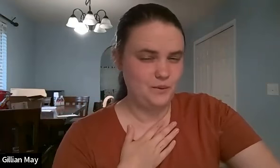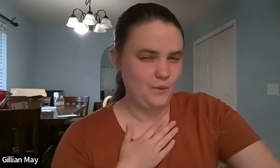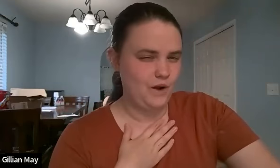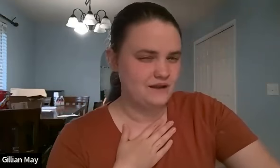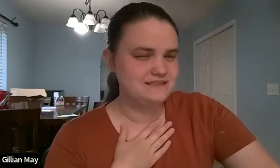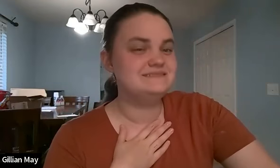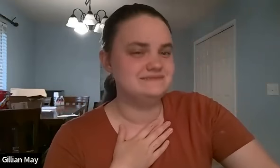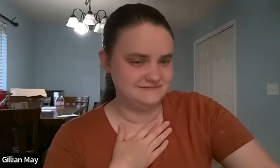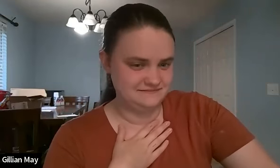Want.